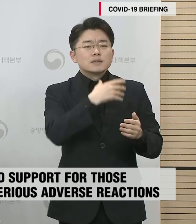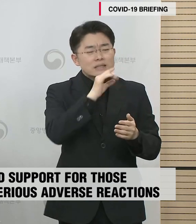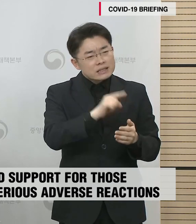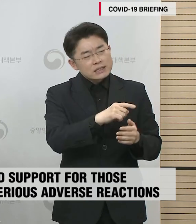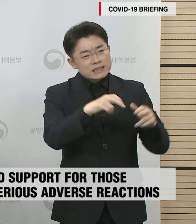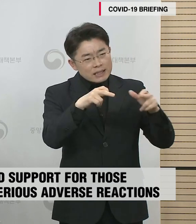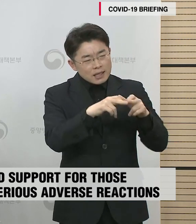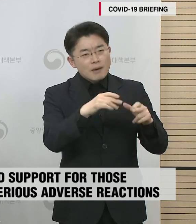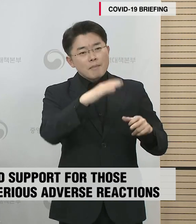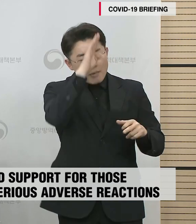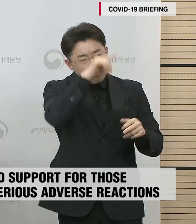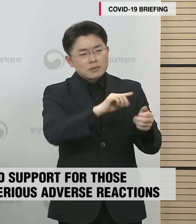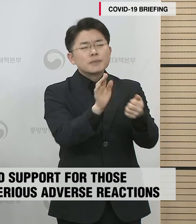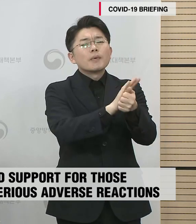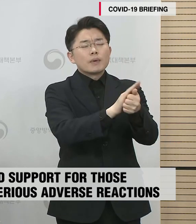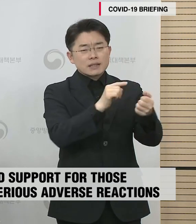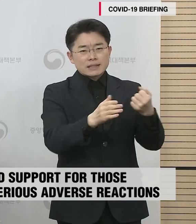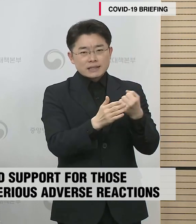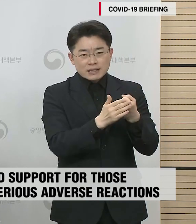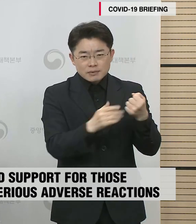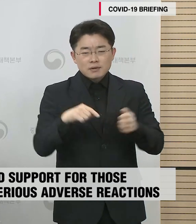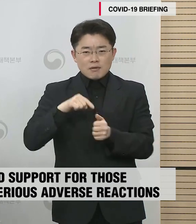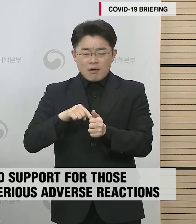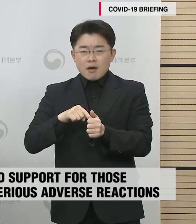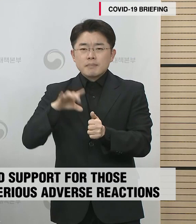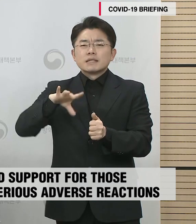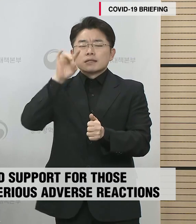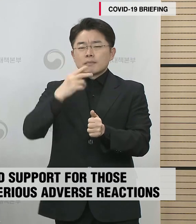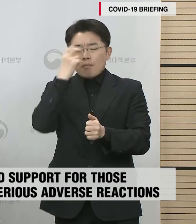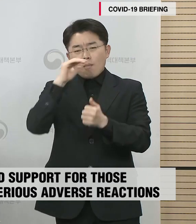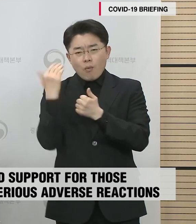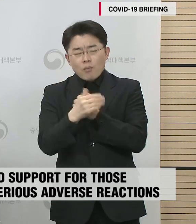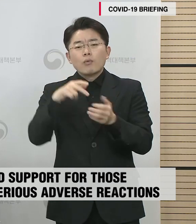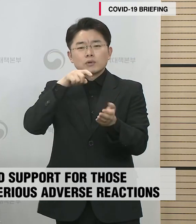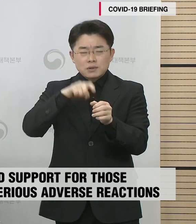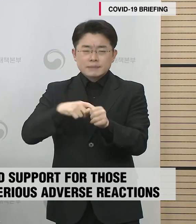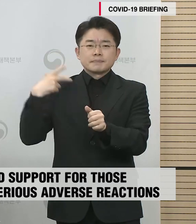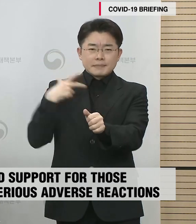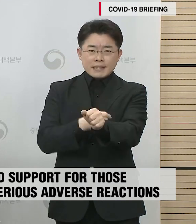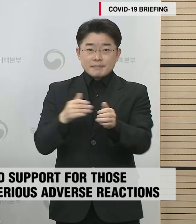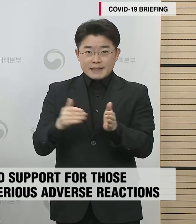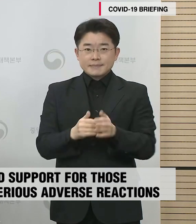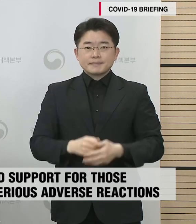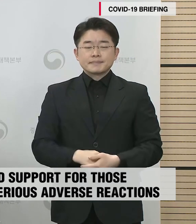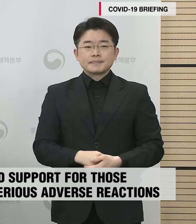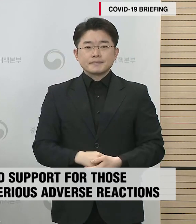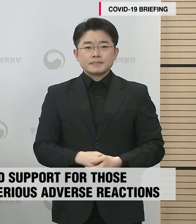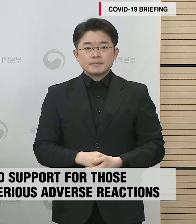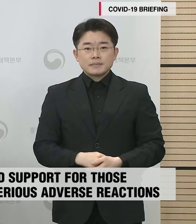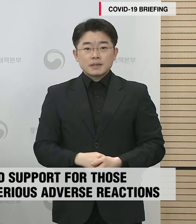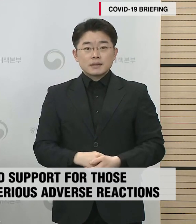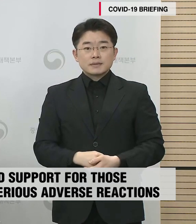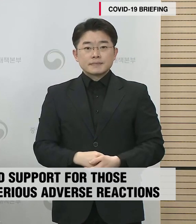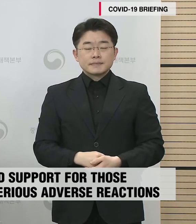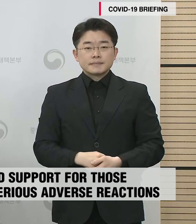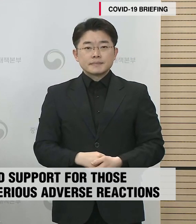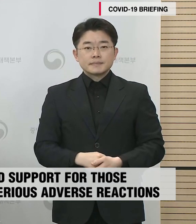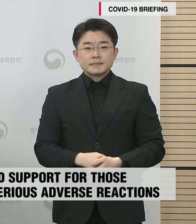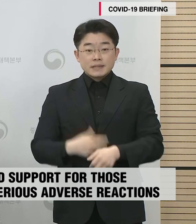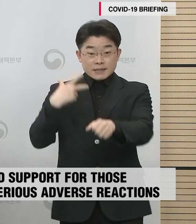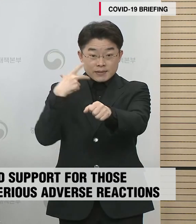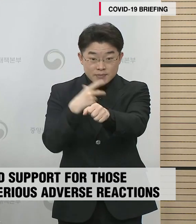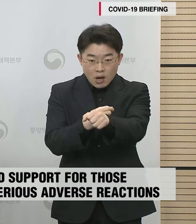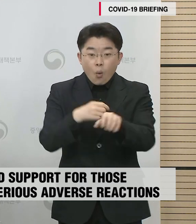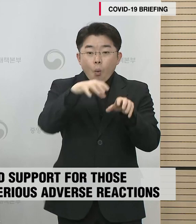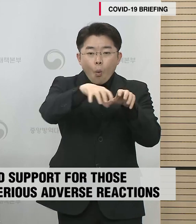inoculation is aimed at protecting not only yourself, but also those who are who you are caring right now. So to this end,